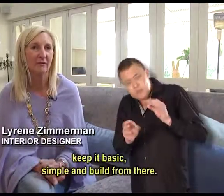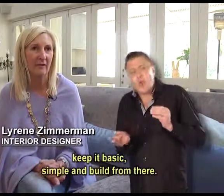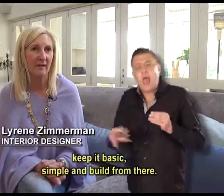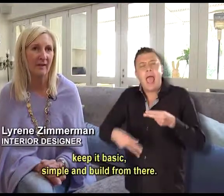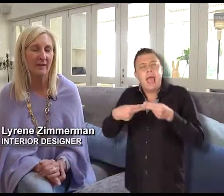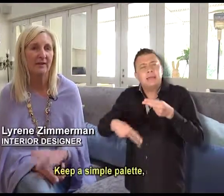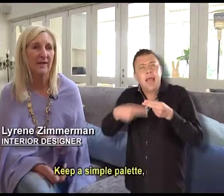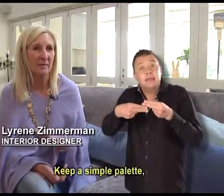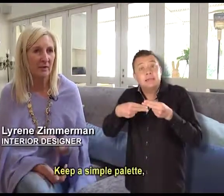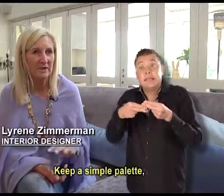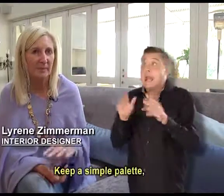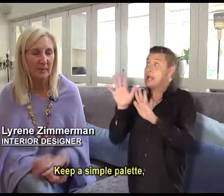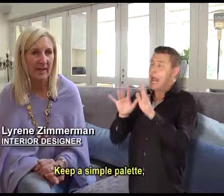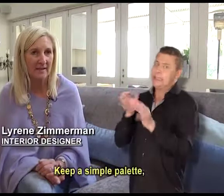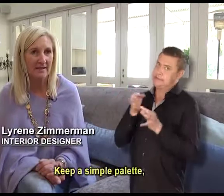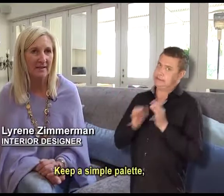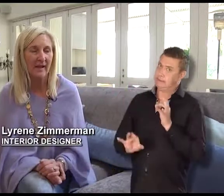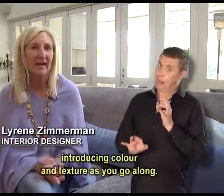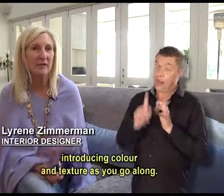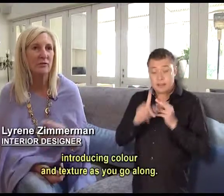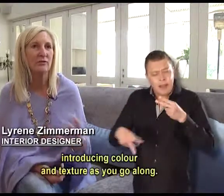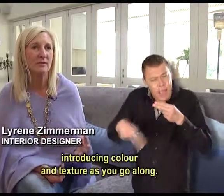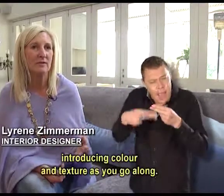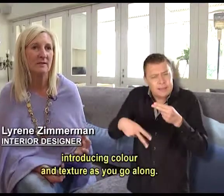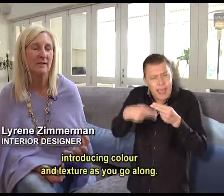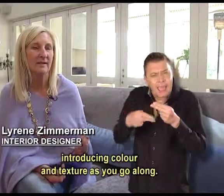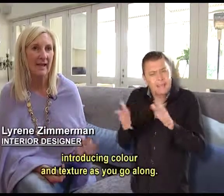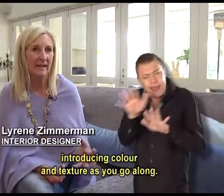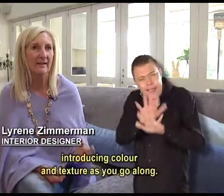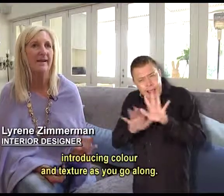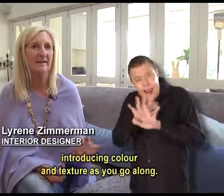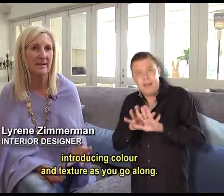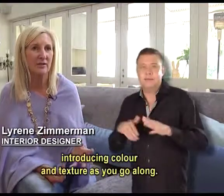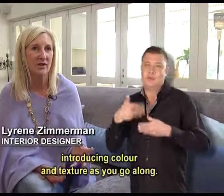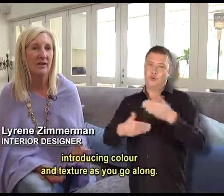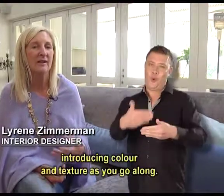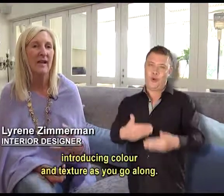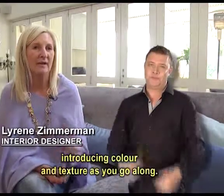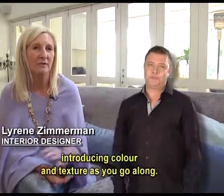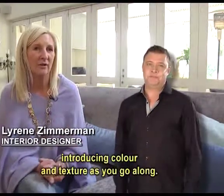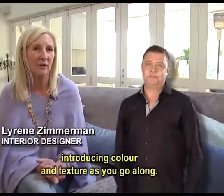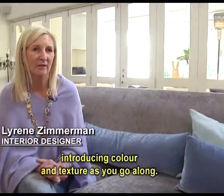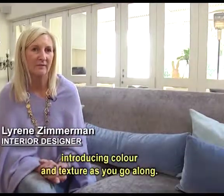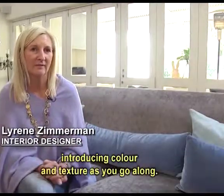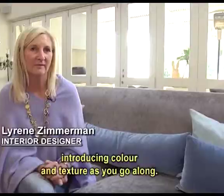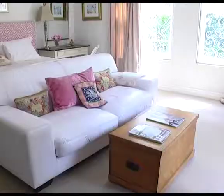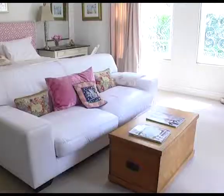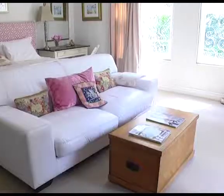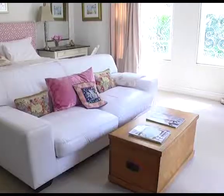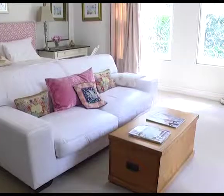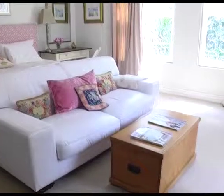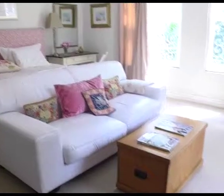build from there. Keep a very simple palette and introduce color and texture as you go along.